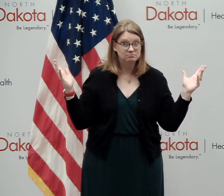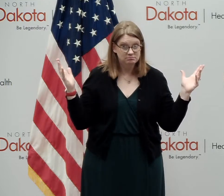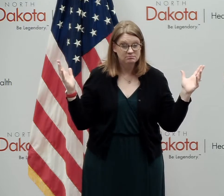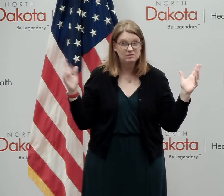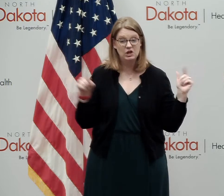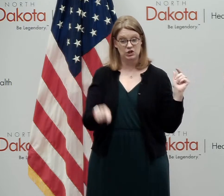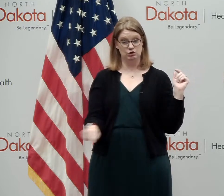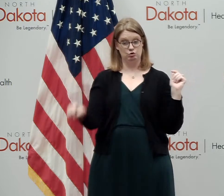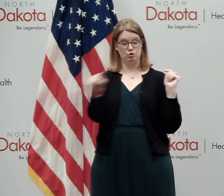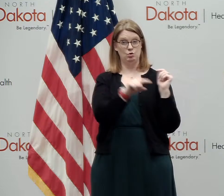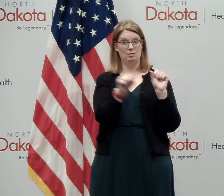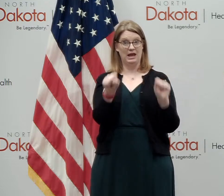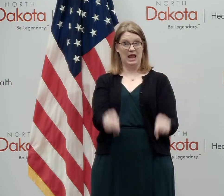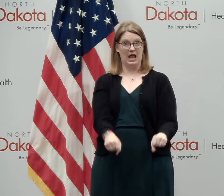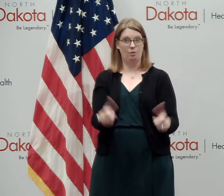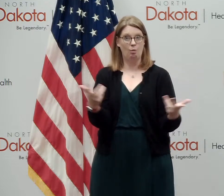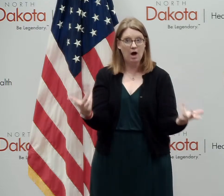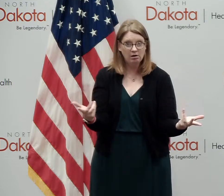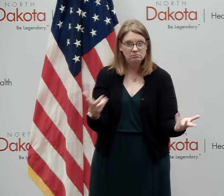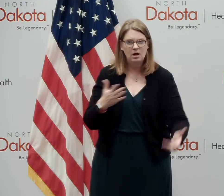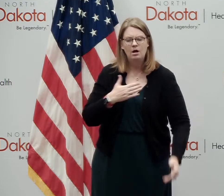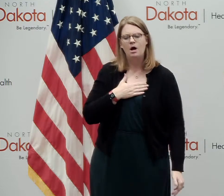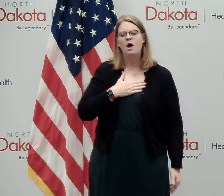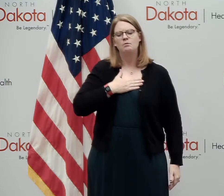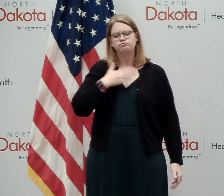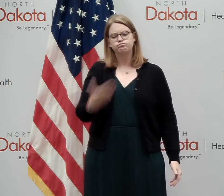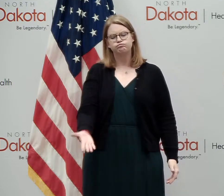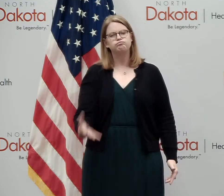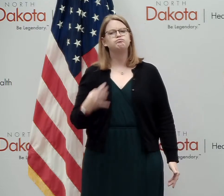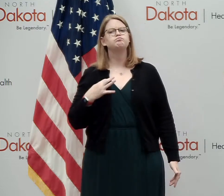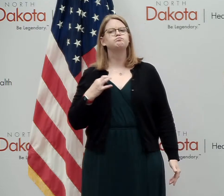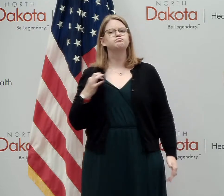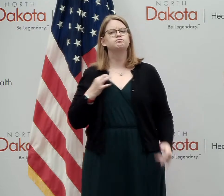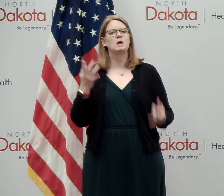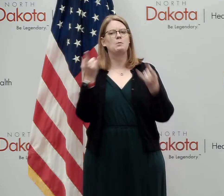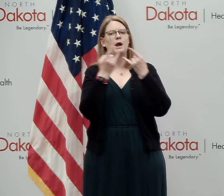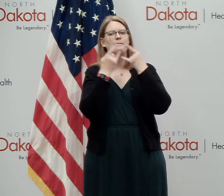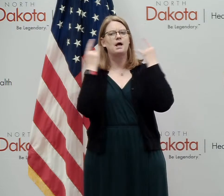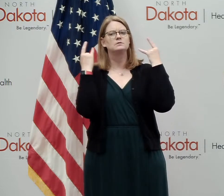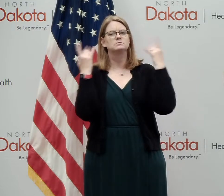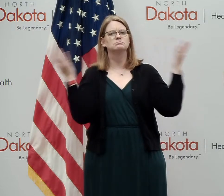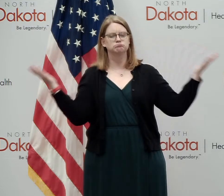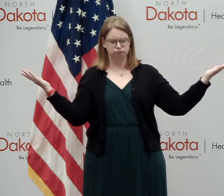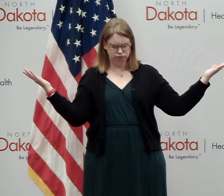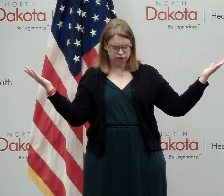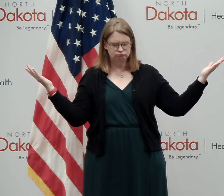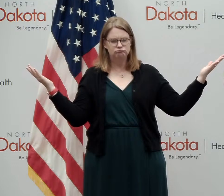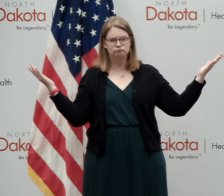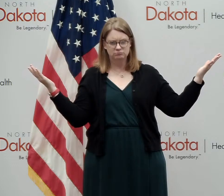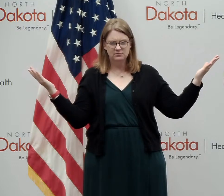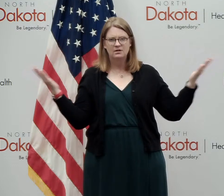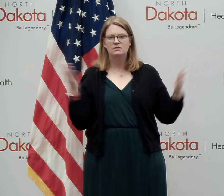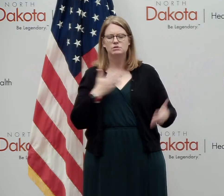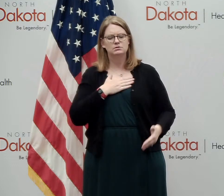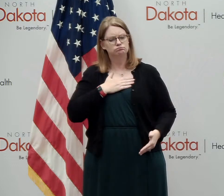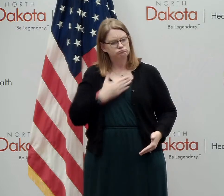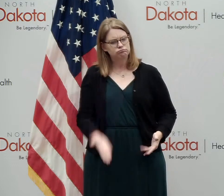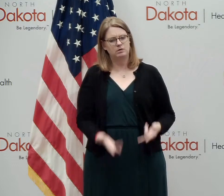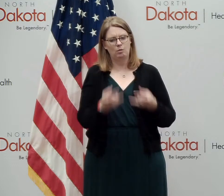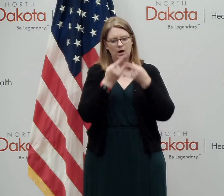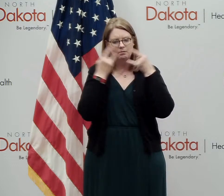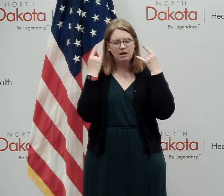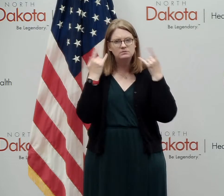people can do is to voluntarily wear a mask, because this is a way that we can, again, doesn't